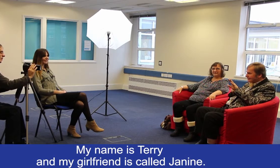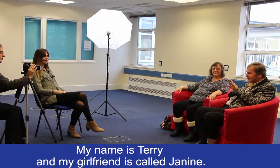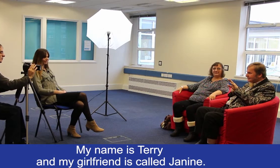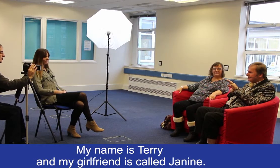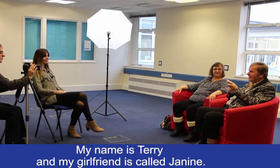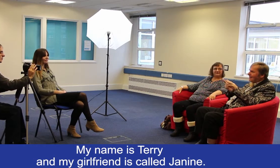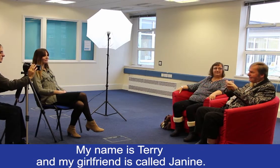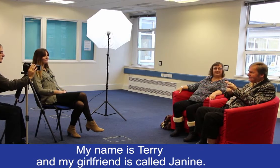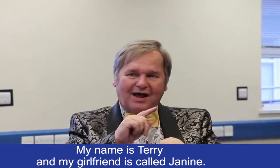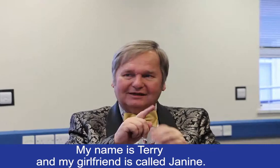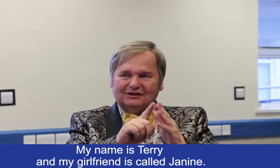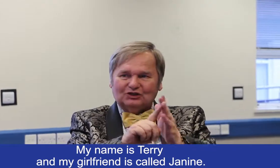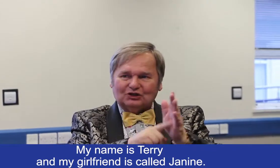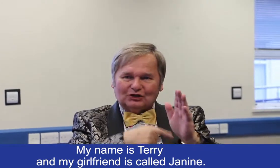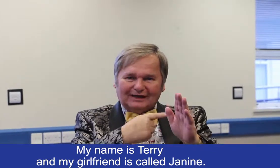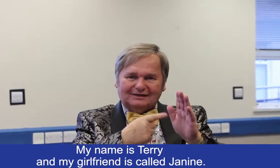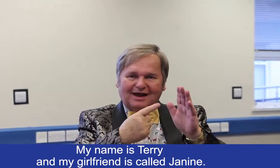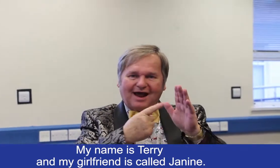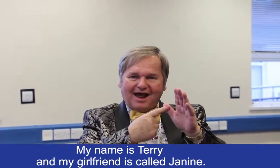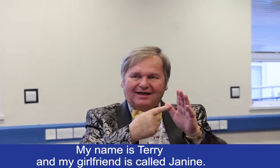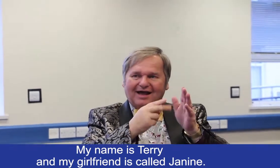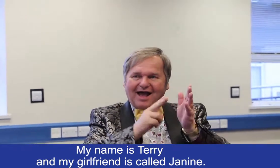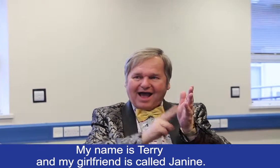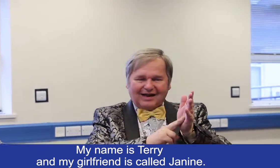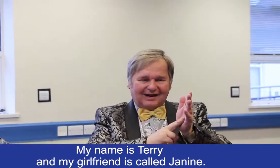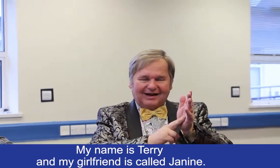My name's Terry, and my girlfriend